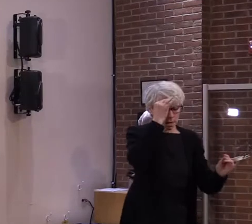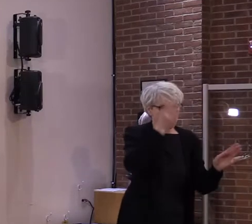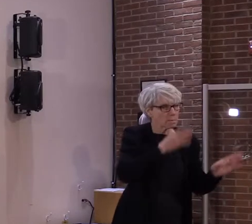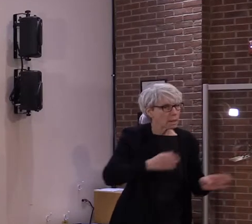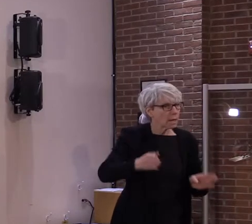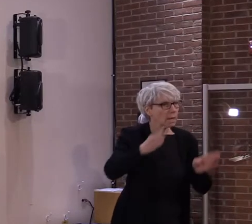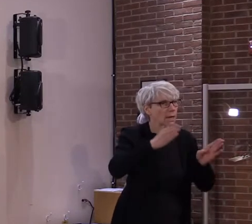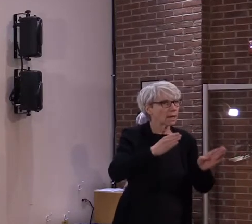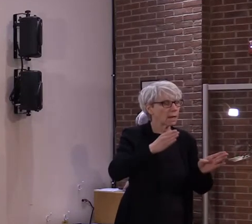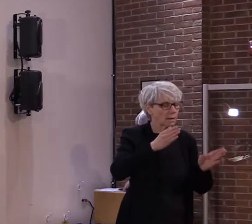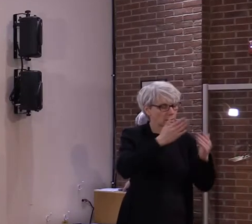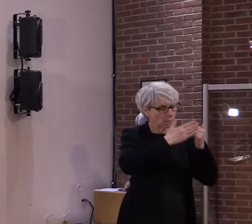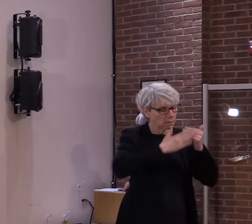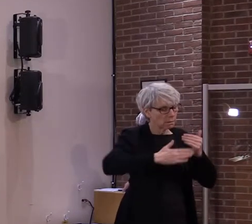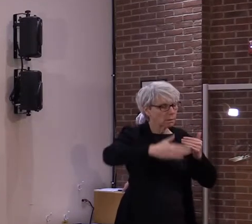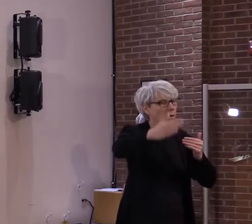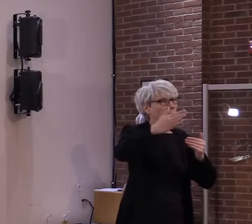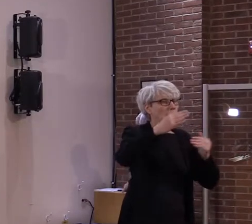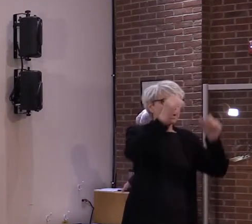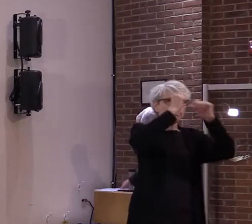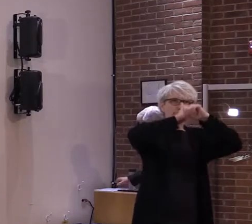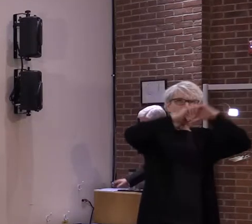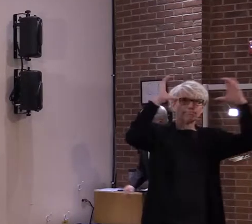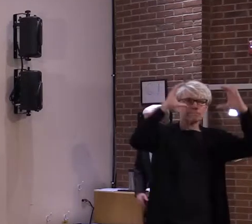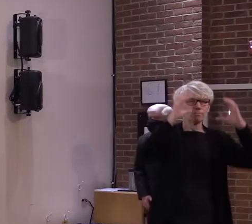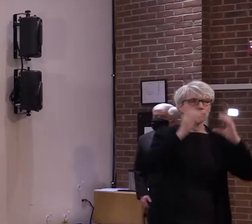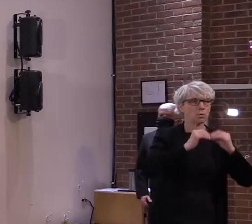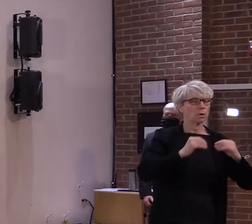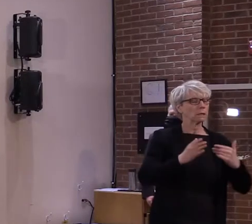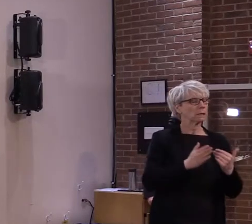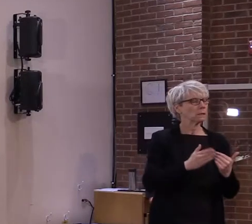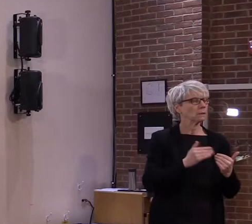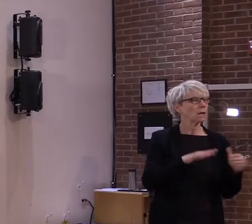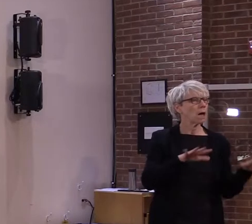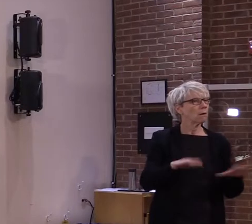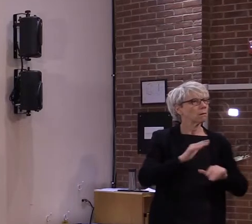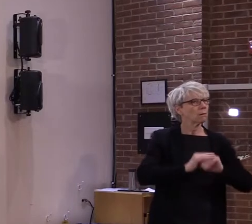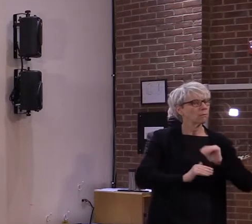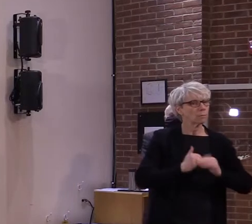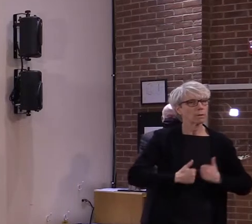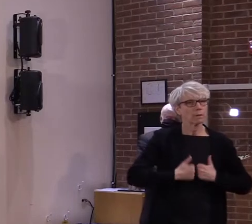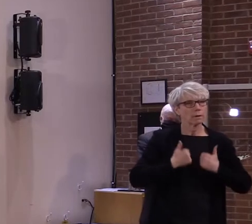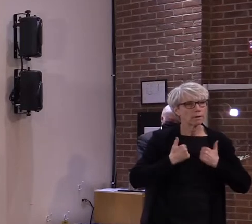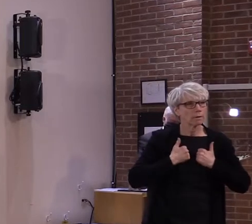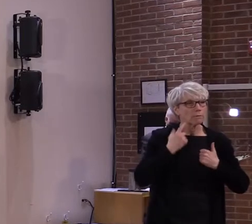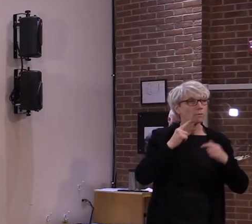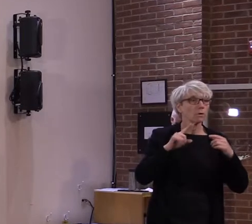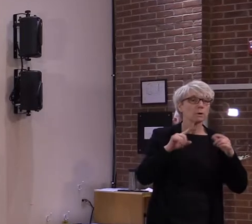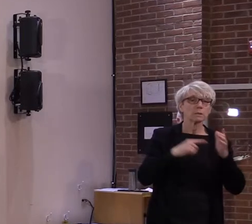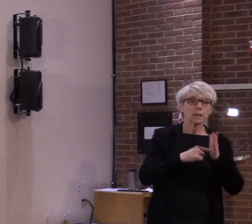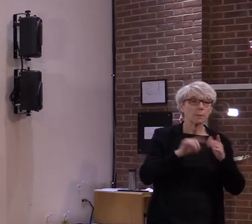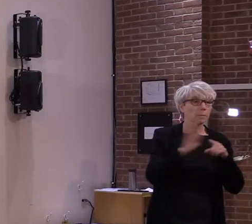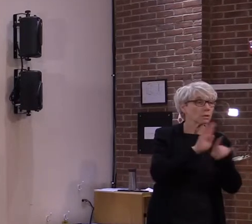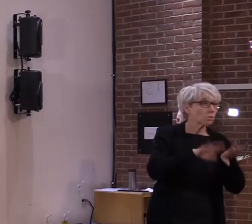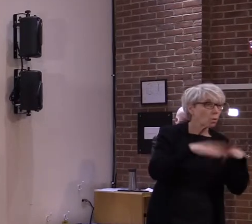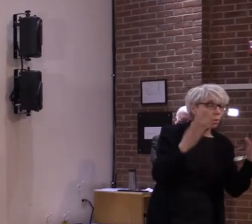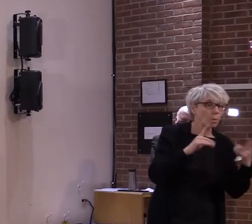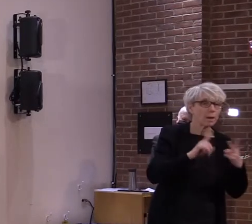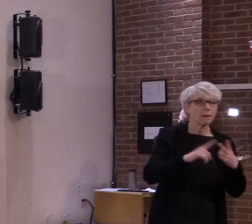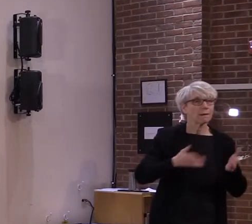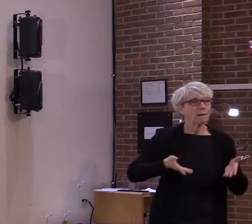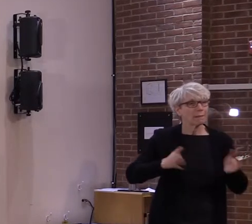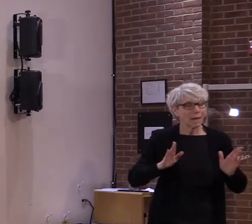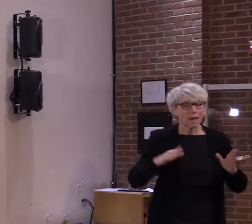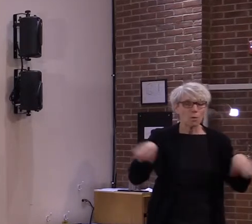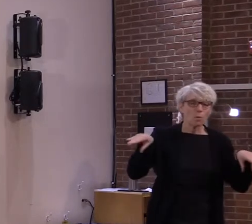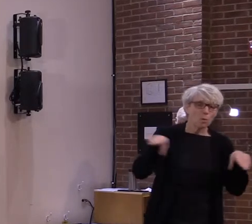all envision what our lives might soon look like, from businesses we visit to gatherings we attend, and to see what